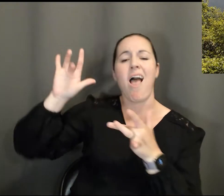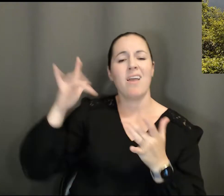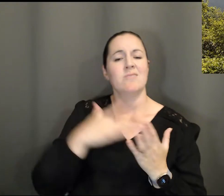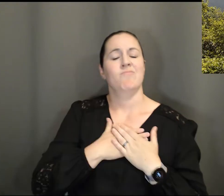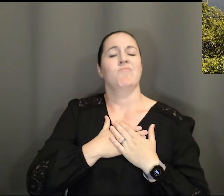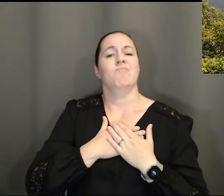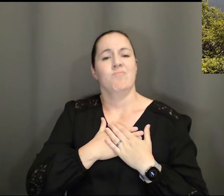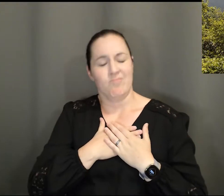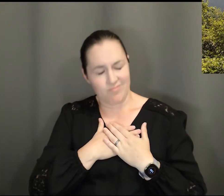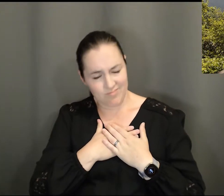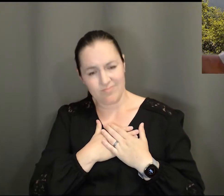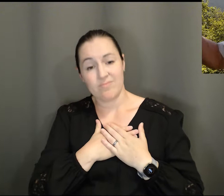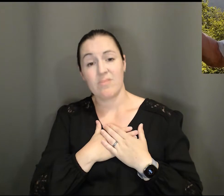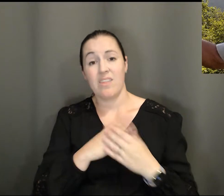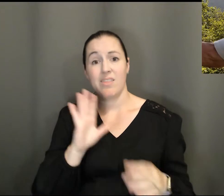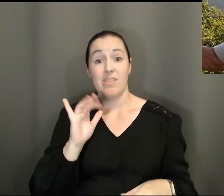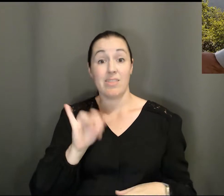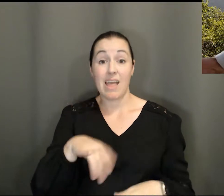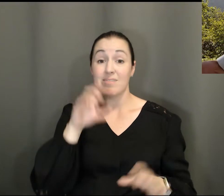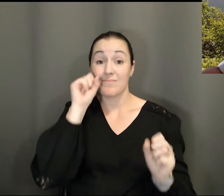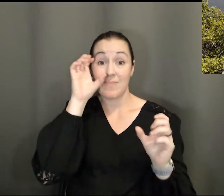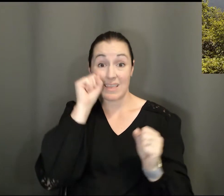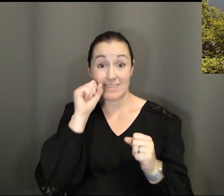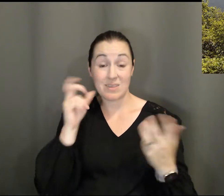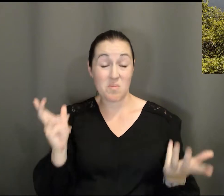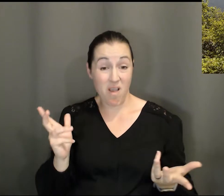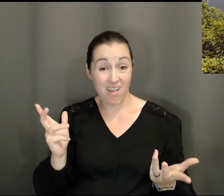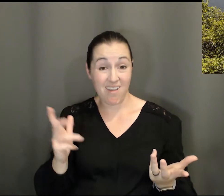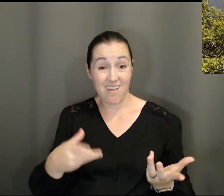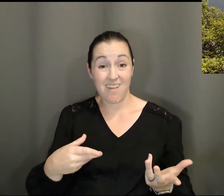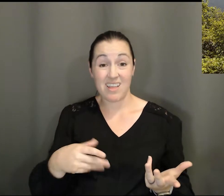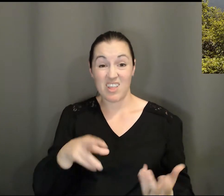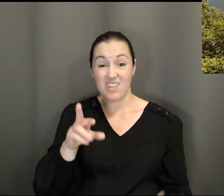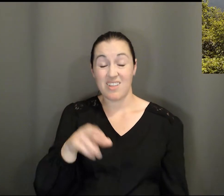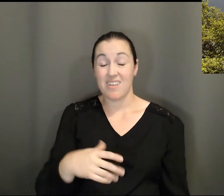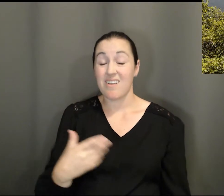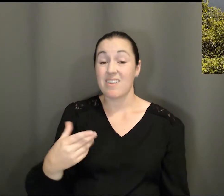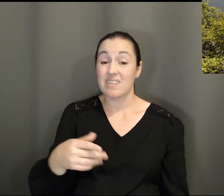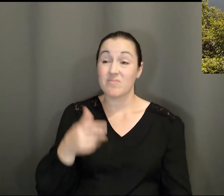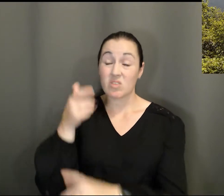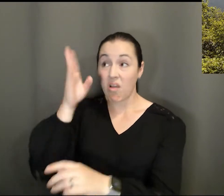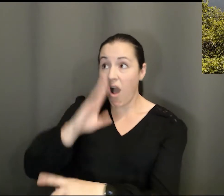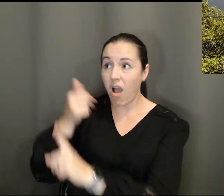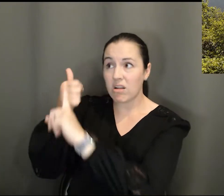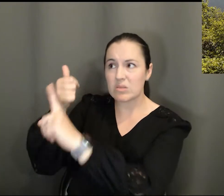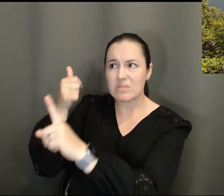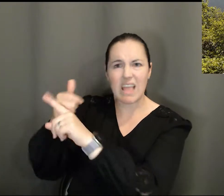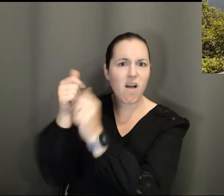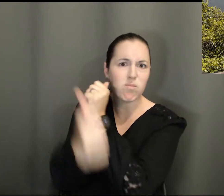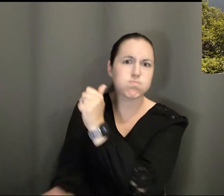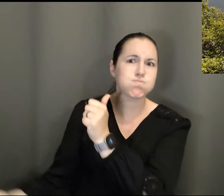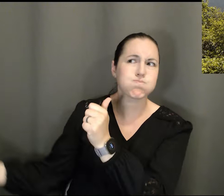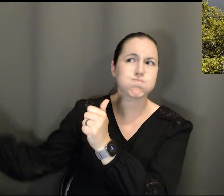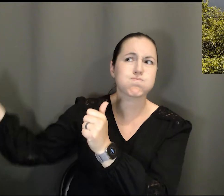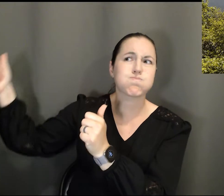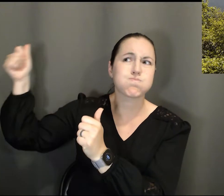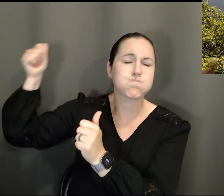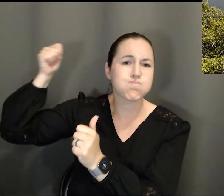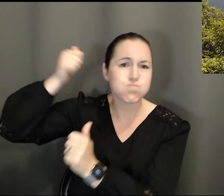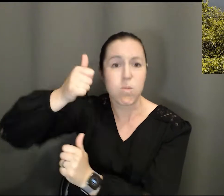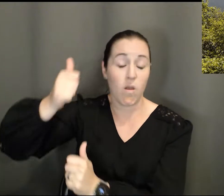is big, like he's really, really big. And here I stand in Alaska surrounded by these incredible,